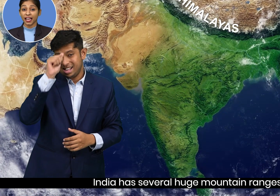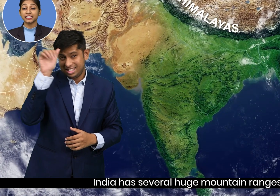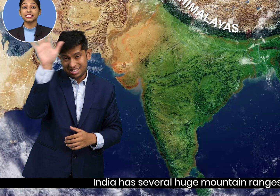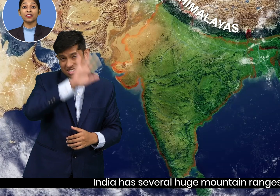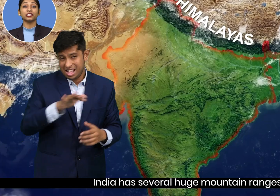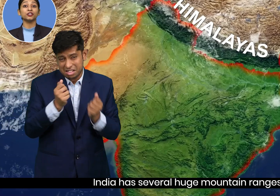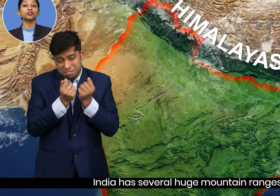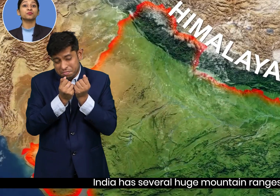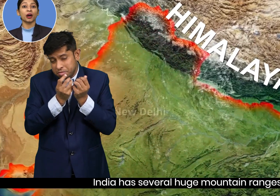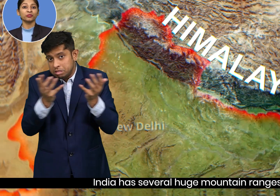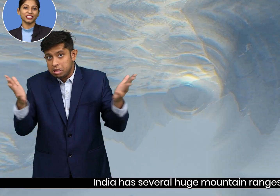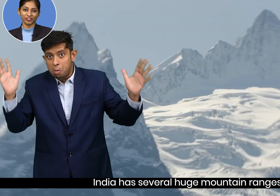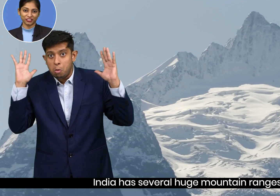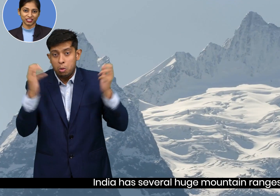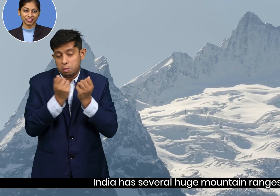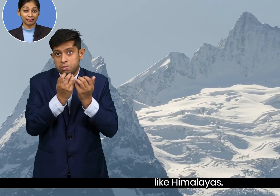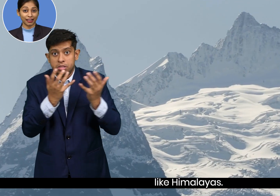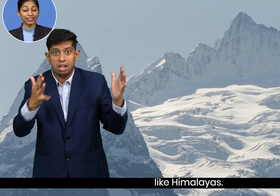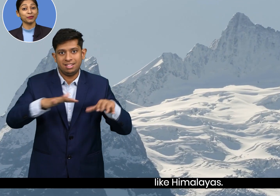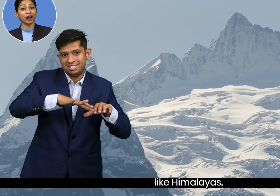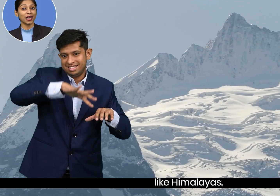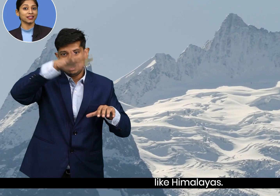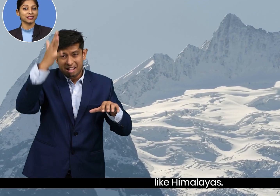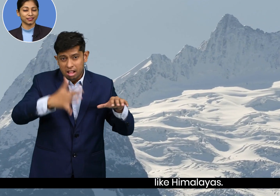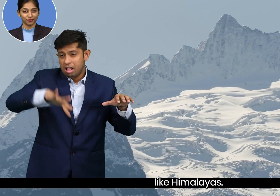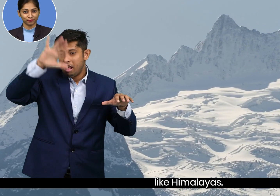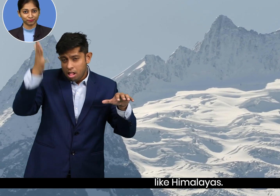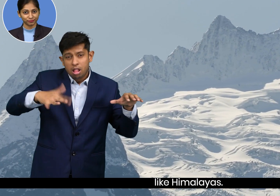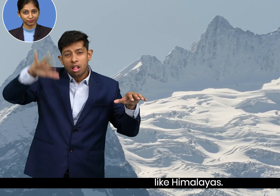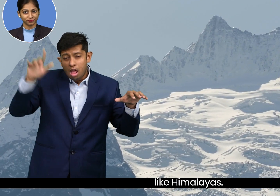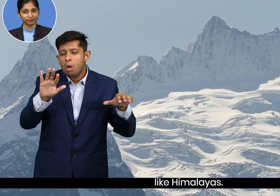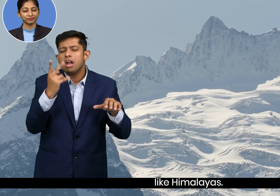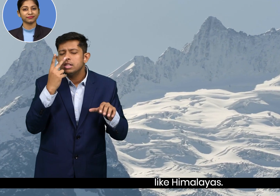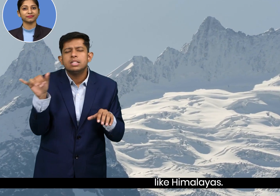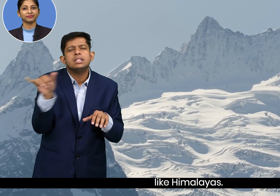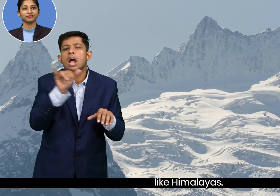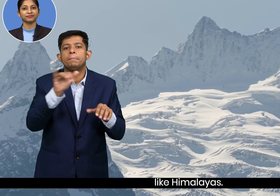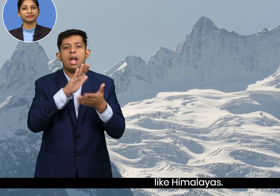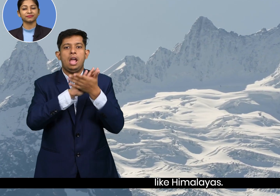India has several huge mountain ranges like Himalayas.